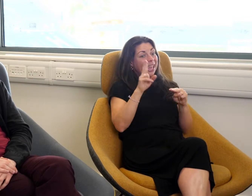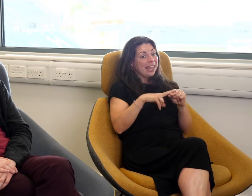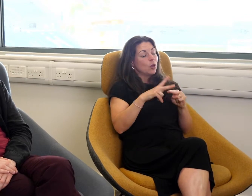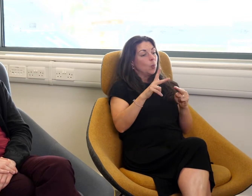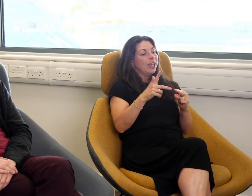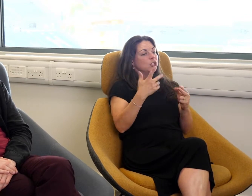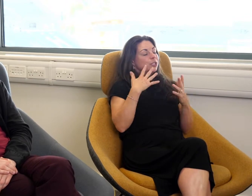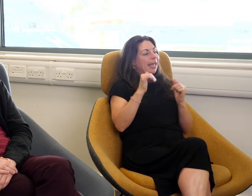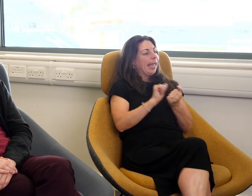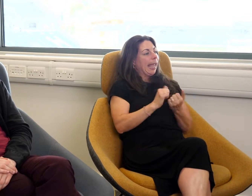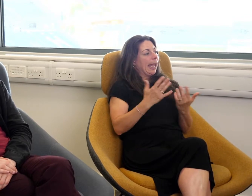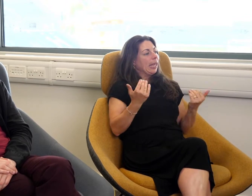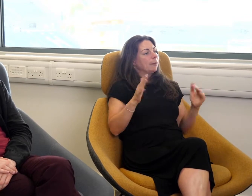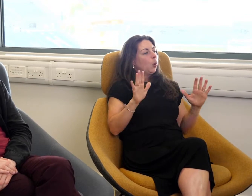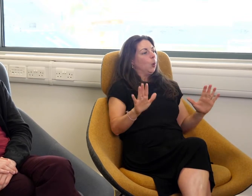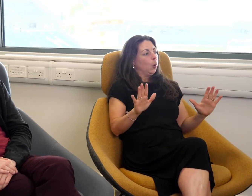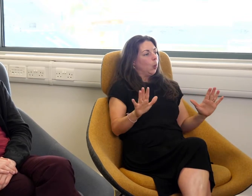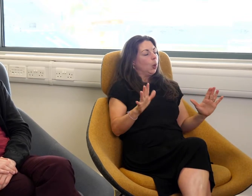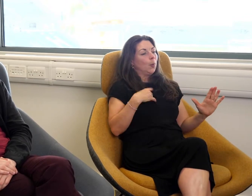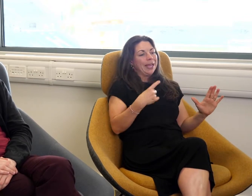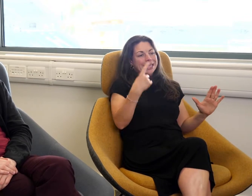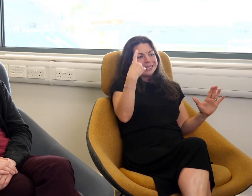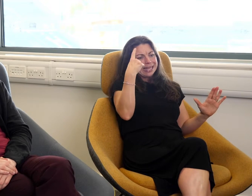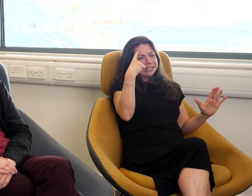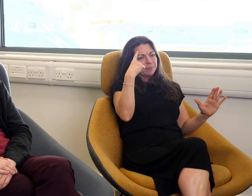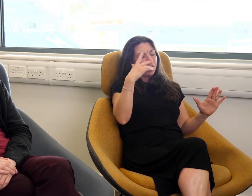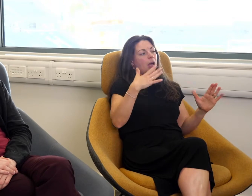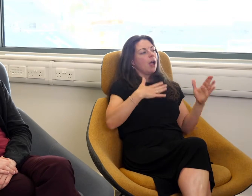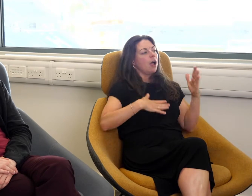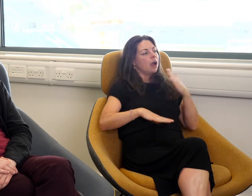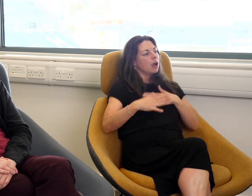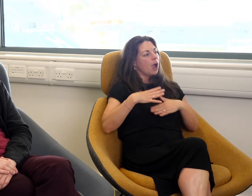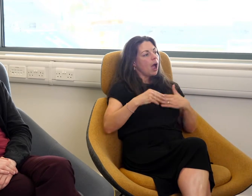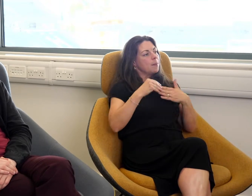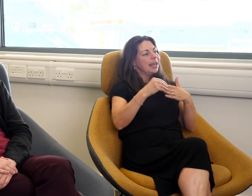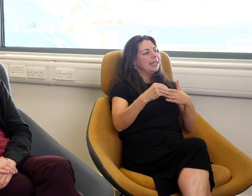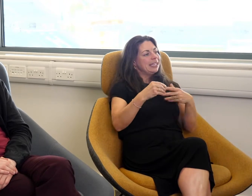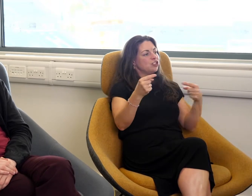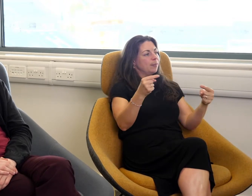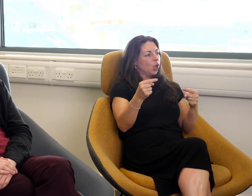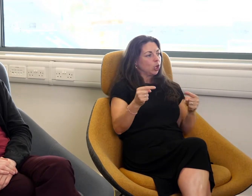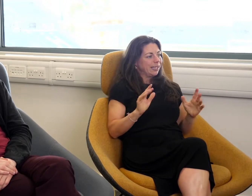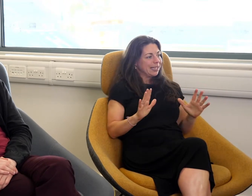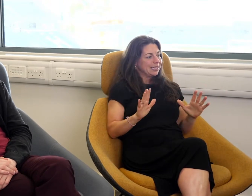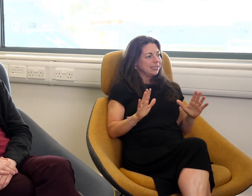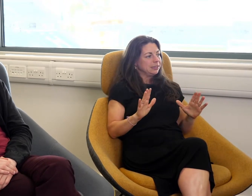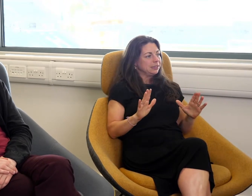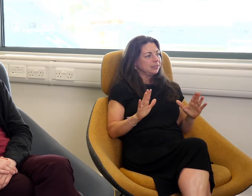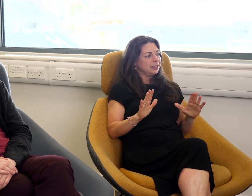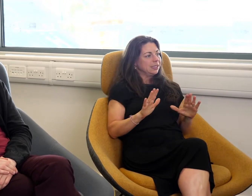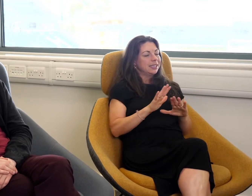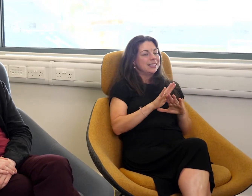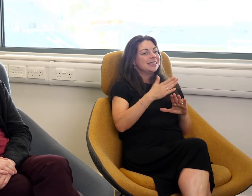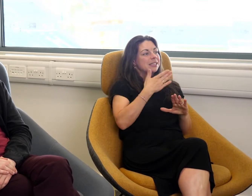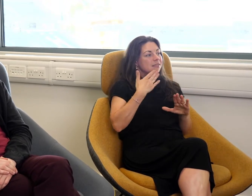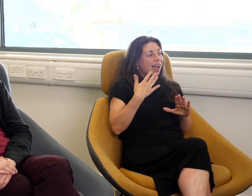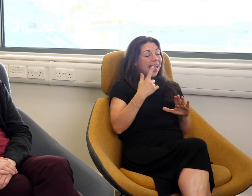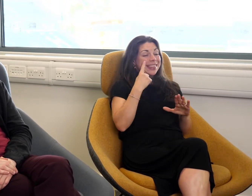have a sensible, calm leadership contest that's not unpleasant. And I think both of the main contenders in that contest are likely to